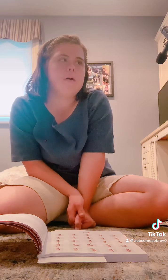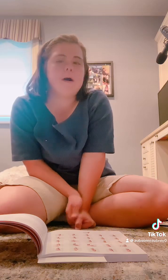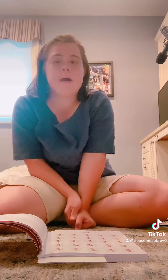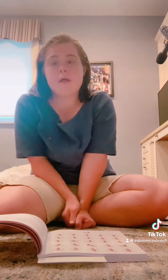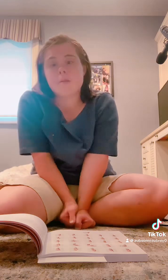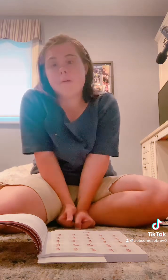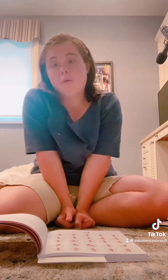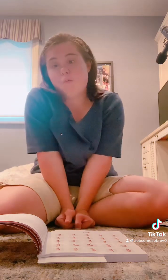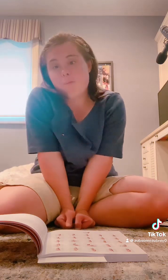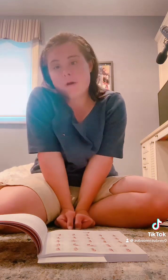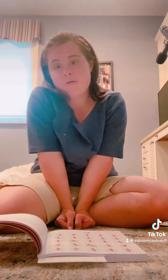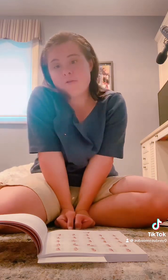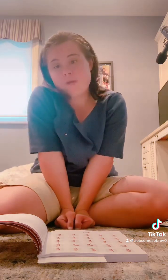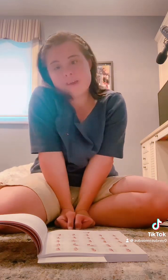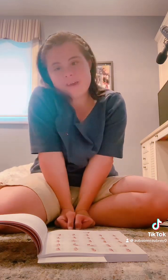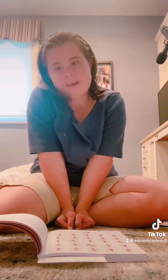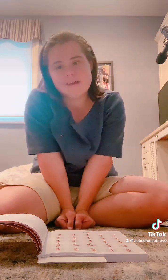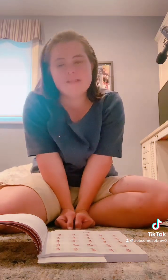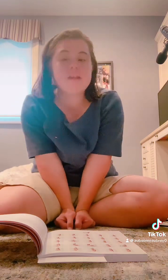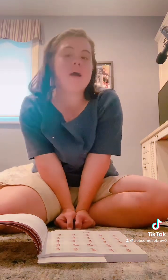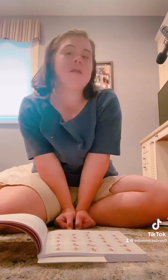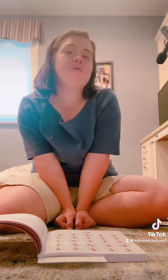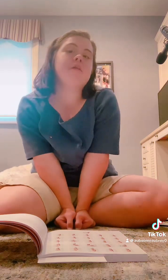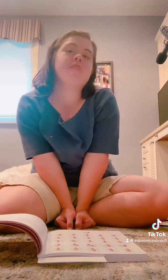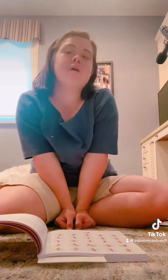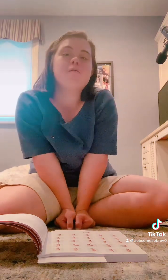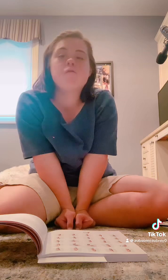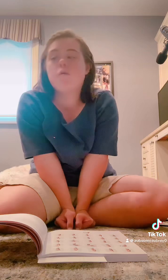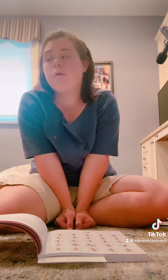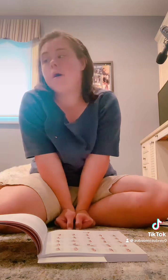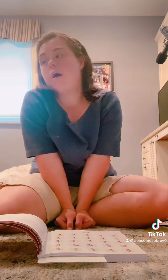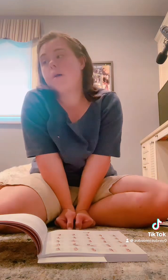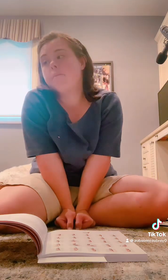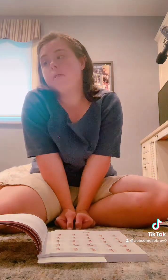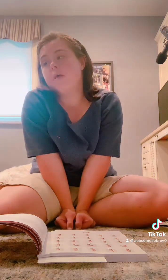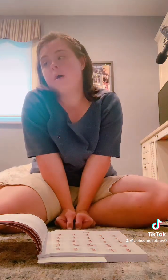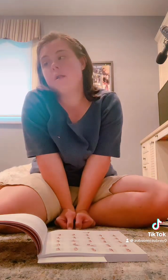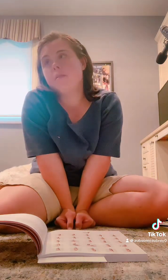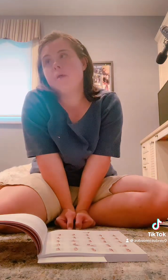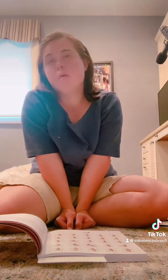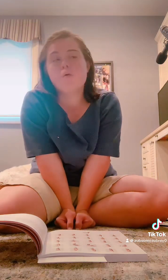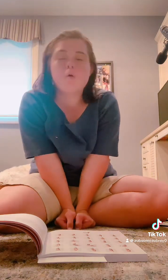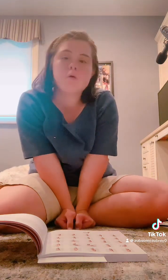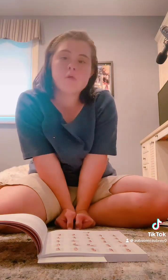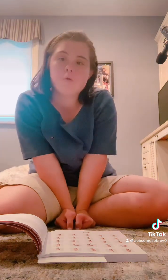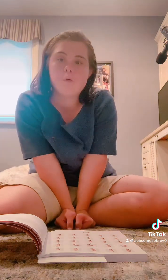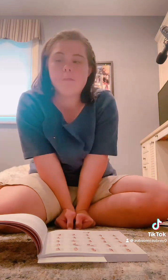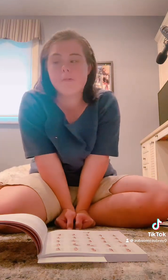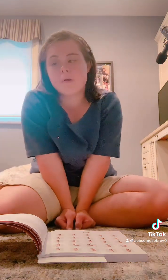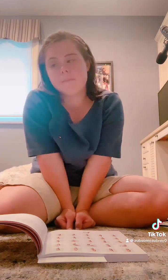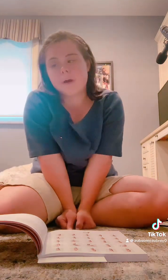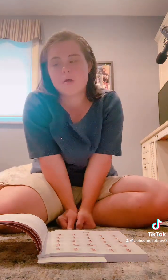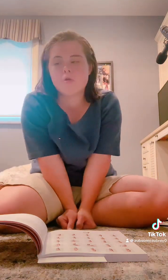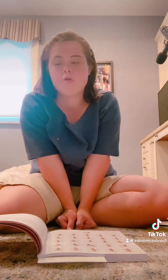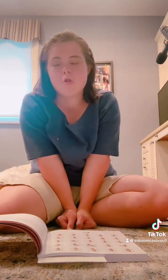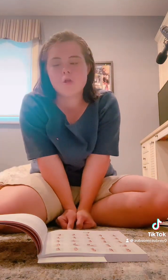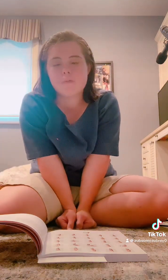I get to be a role model to the kids, and I know that they will grow up and then they will go to school and maybe come back to Gigi's